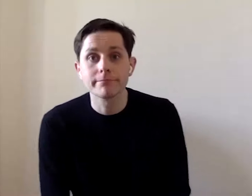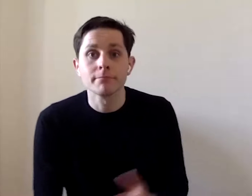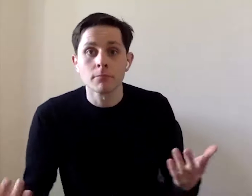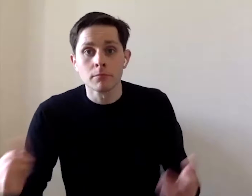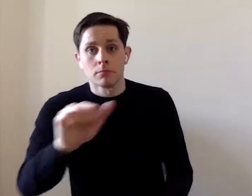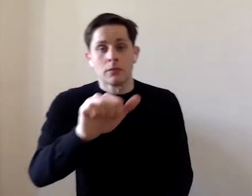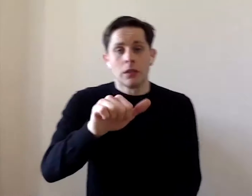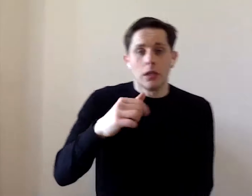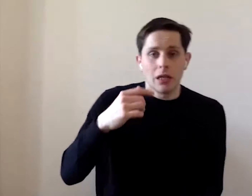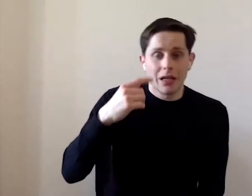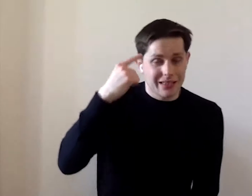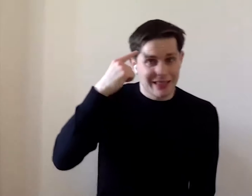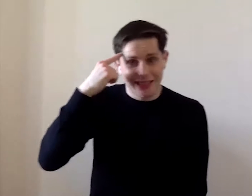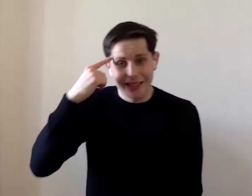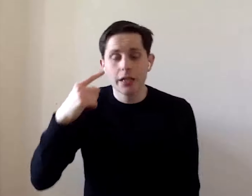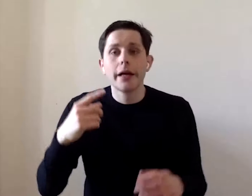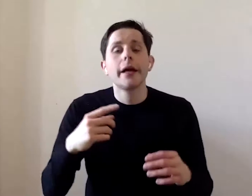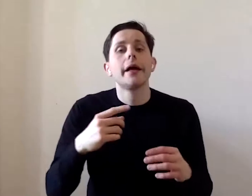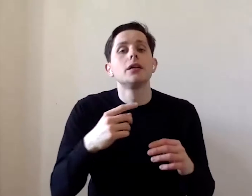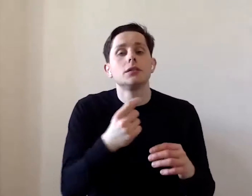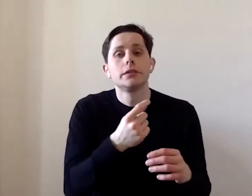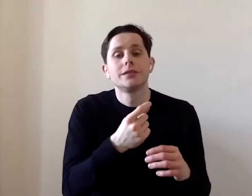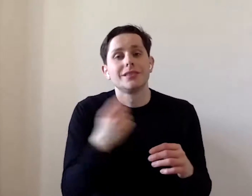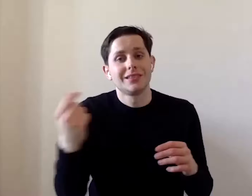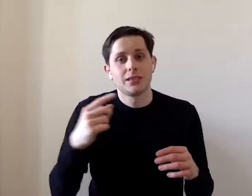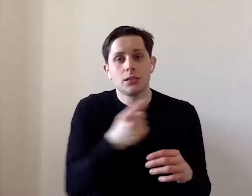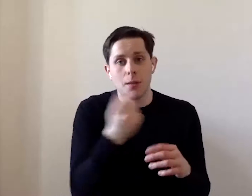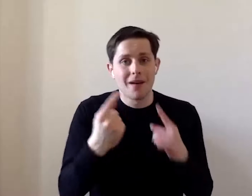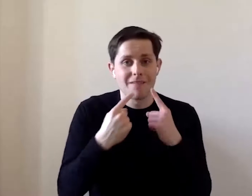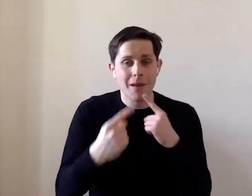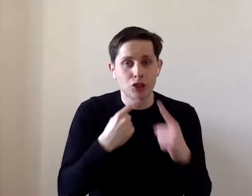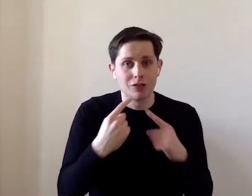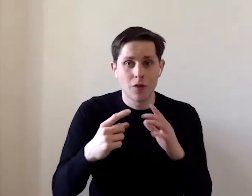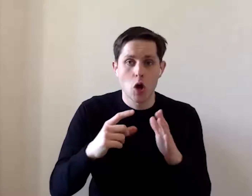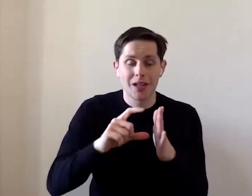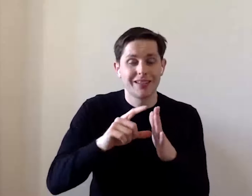Barker, did you want to say anything on that? Yeah, I think if you only have to look at